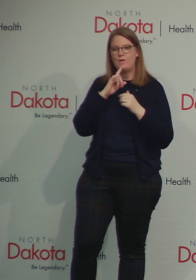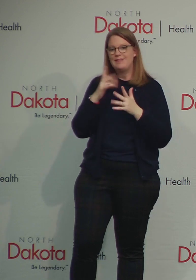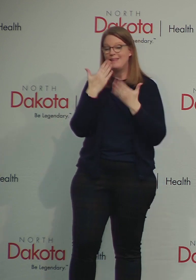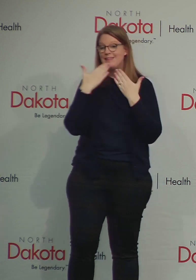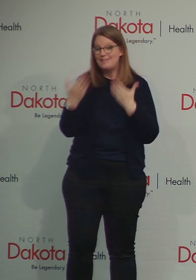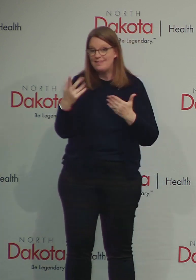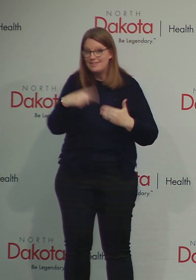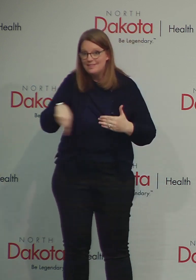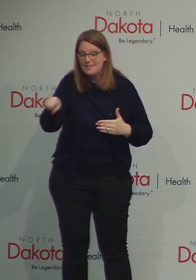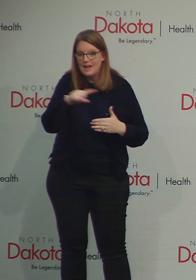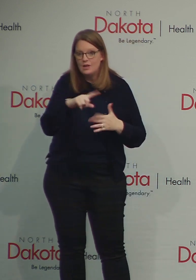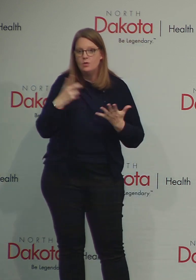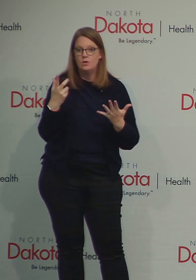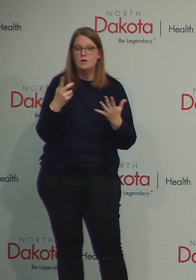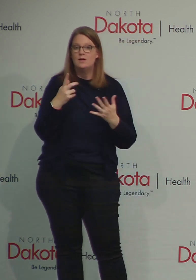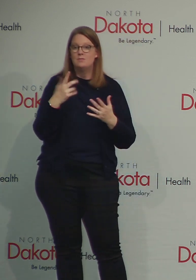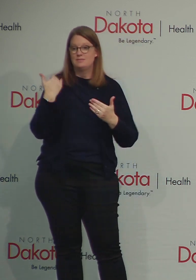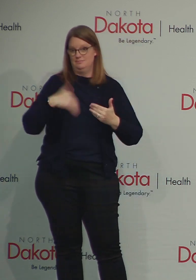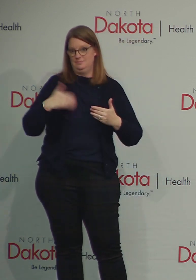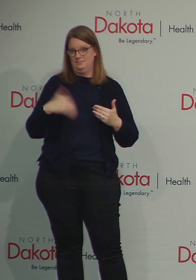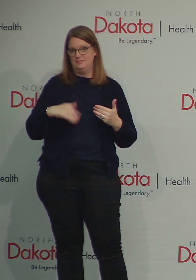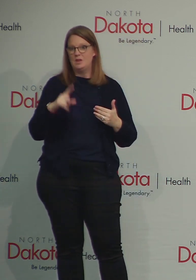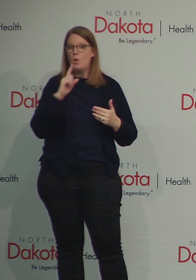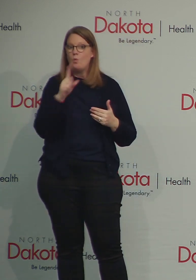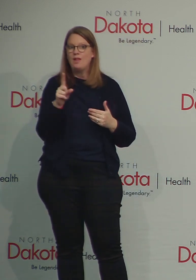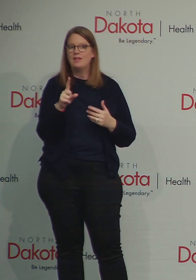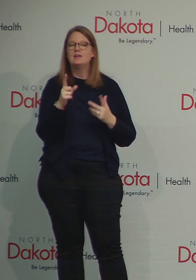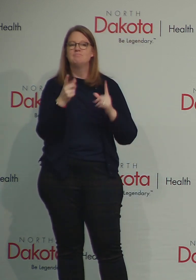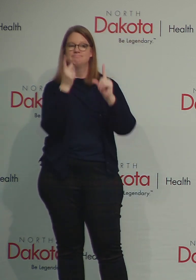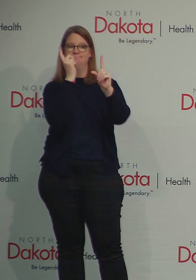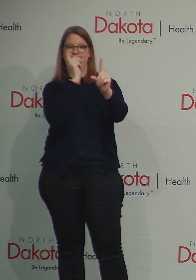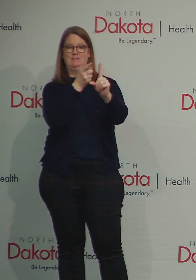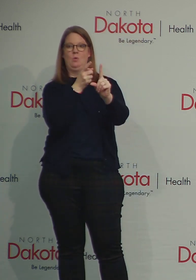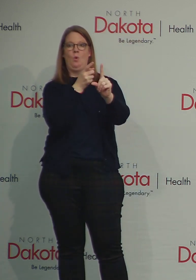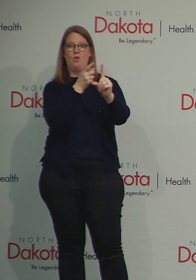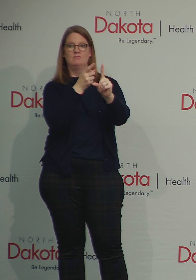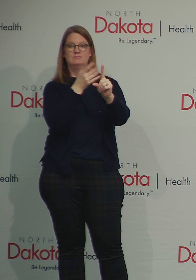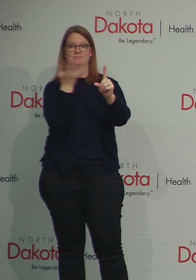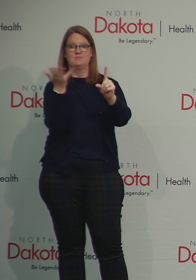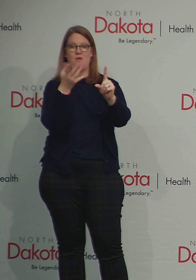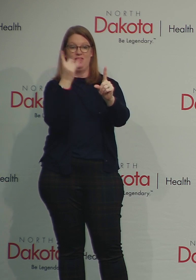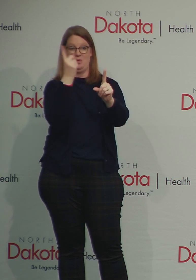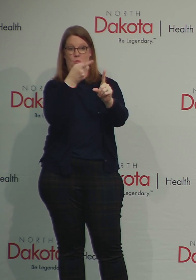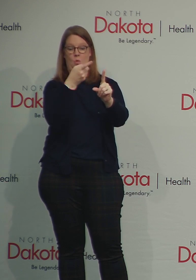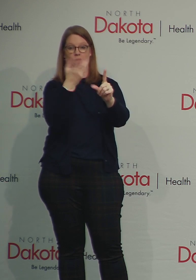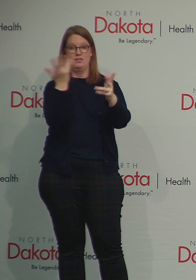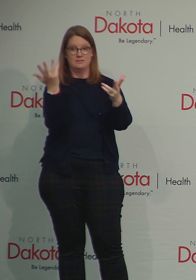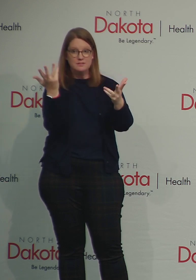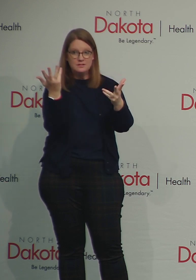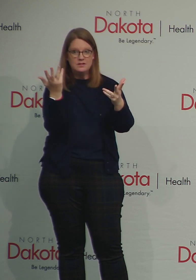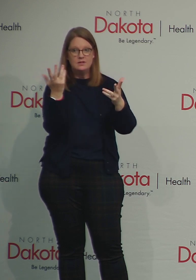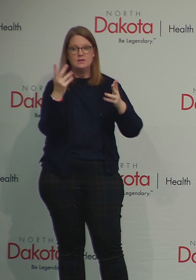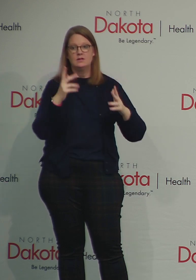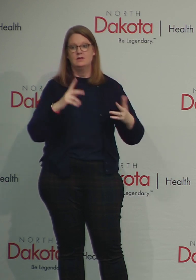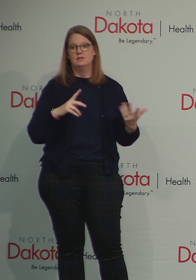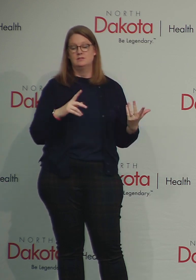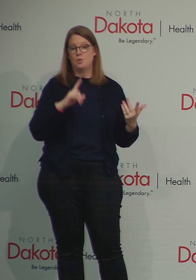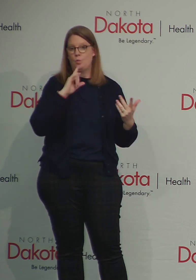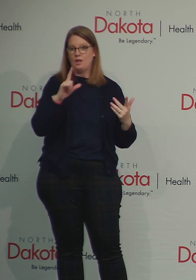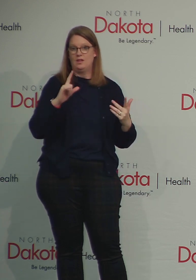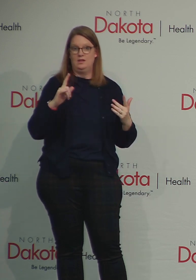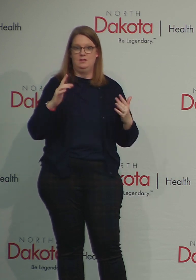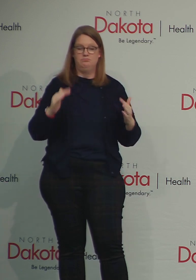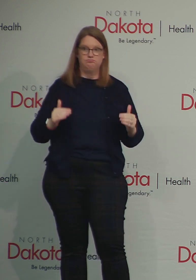that. And we've got a big light at the end of the tunnel, and the big light at the end of the tunnel is the amazing